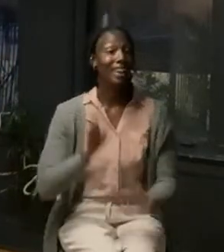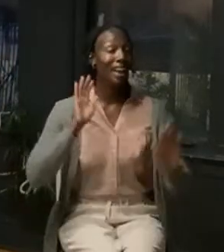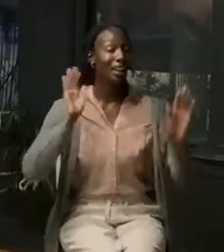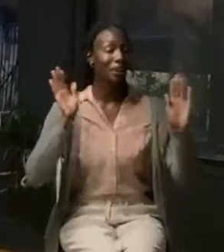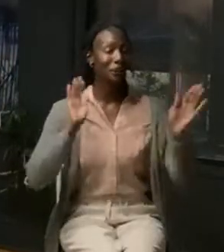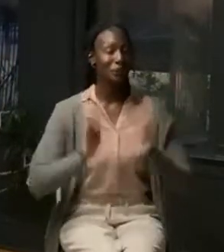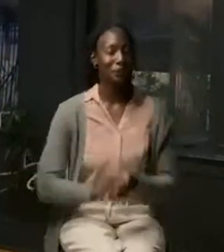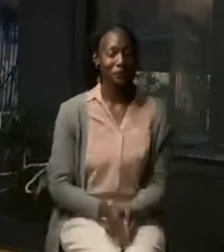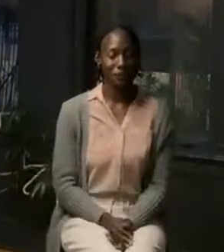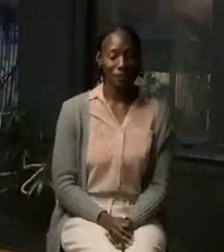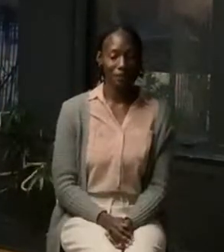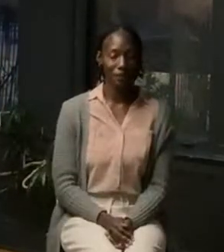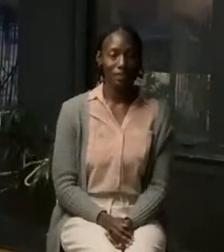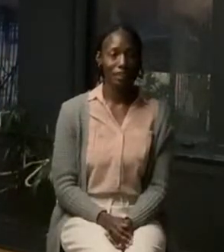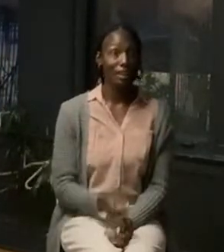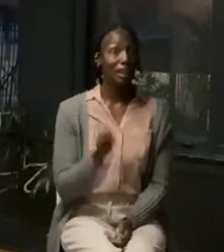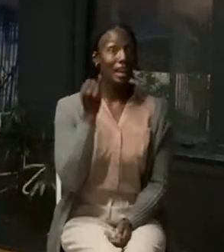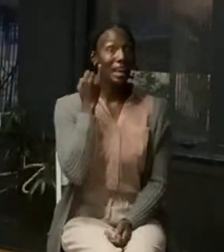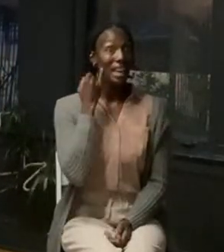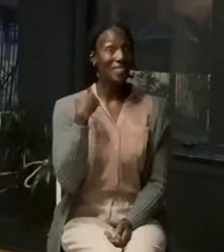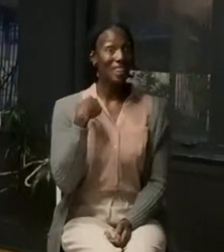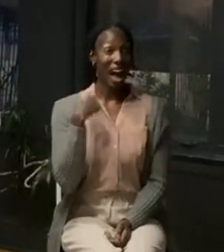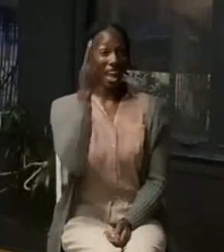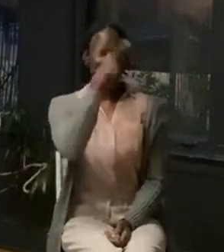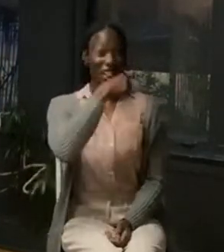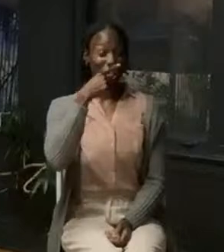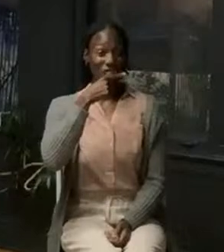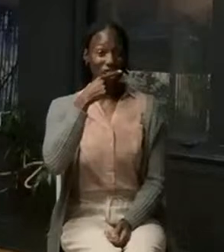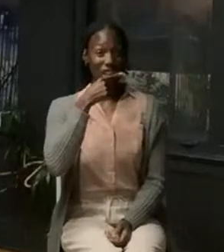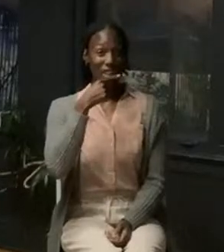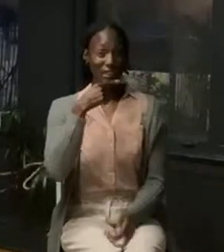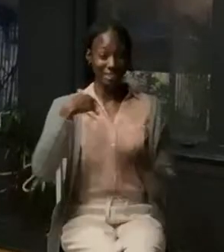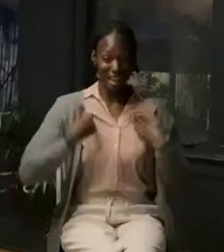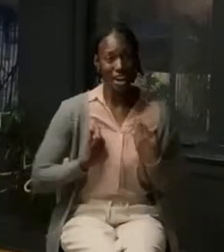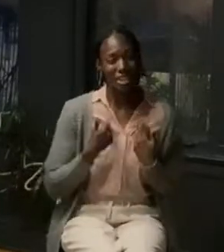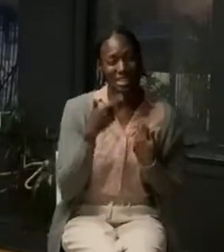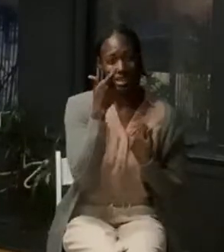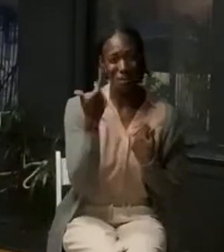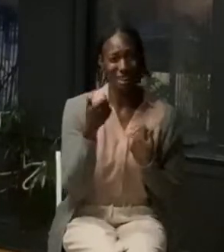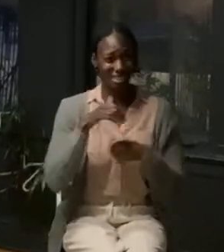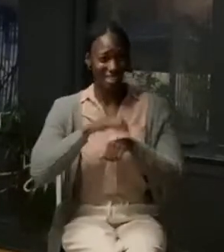Hello. If I look tired, it's because it's 1 a.m. in England.